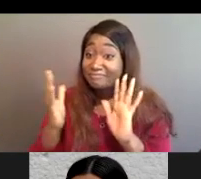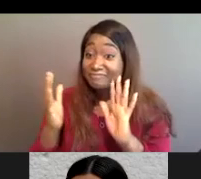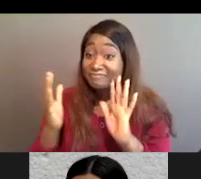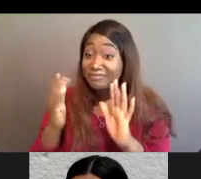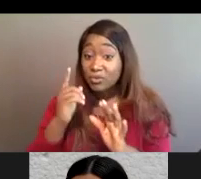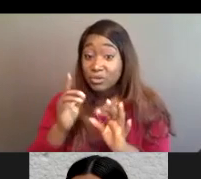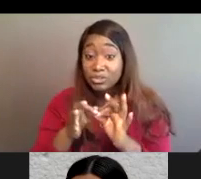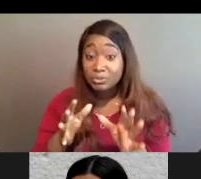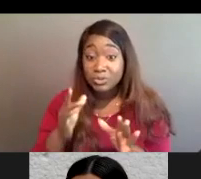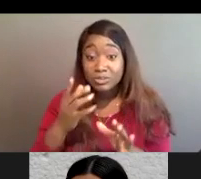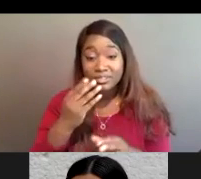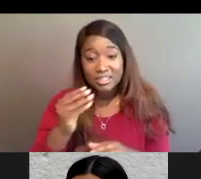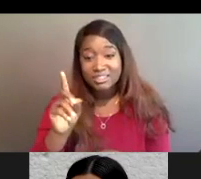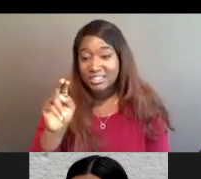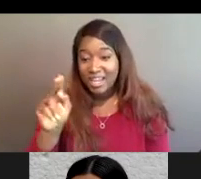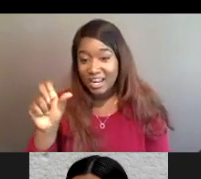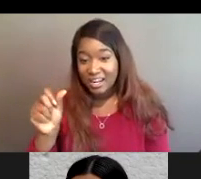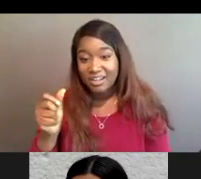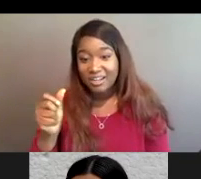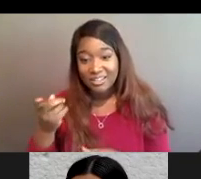and Donna in the chat.